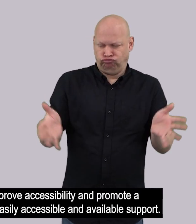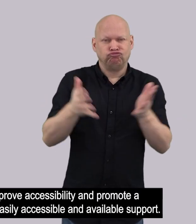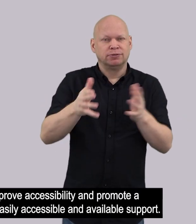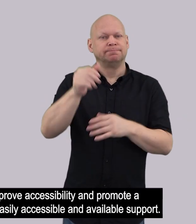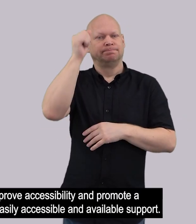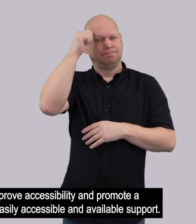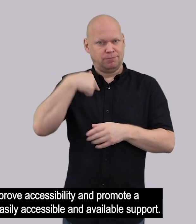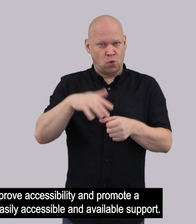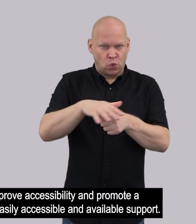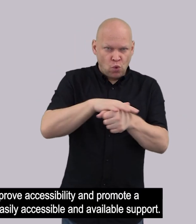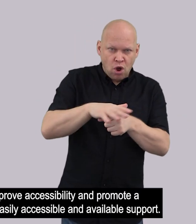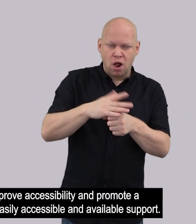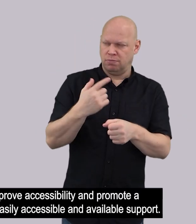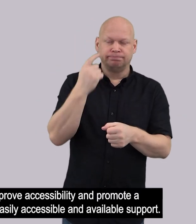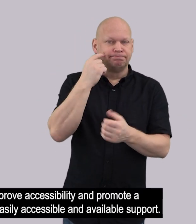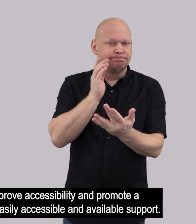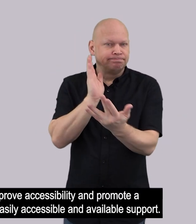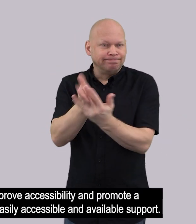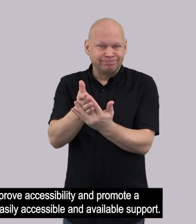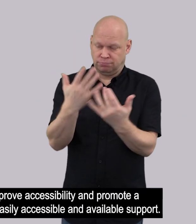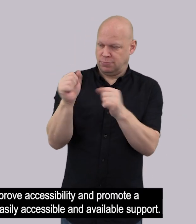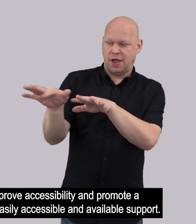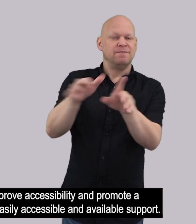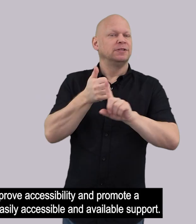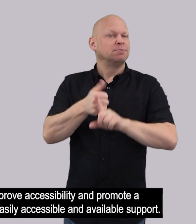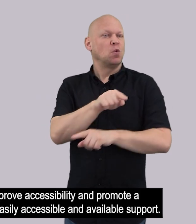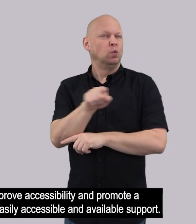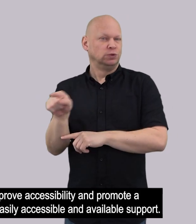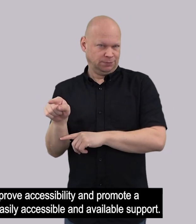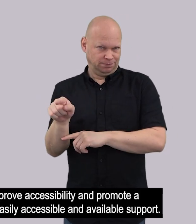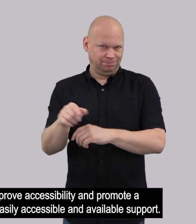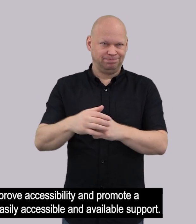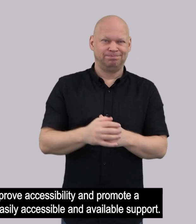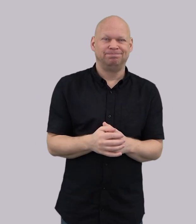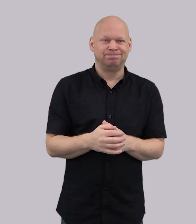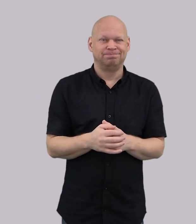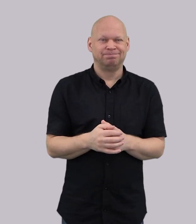This will improve accessibility and promote a sense of local, easily accessible and available support.